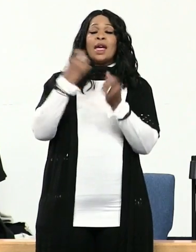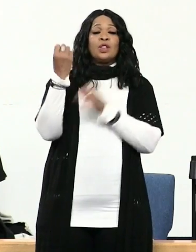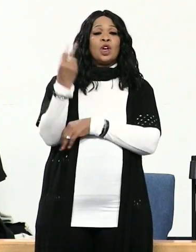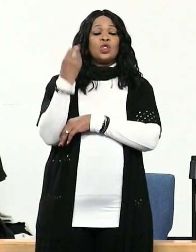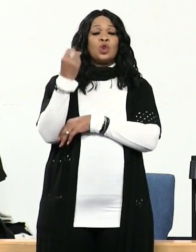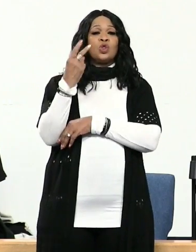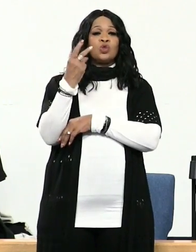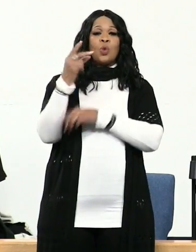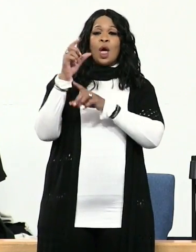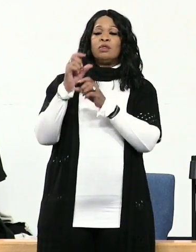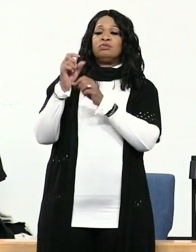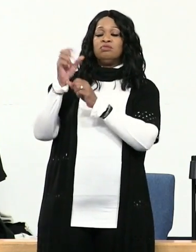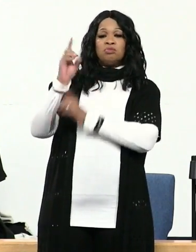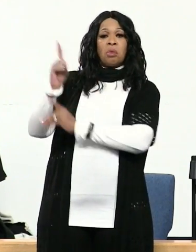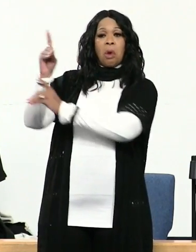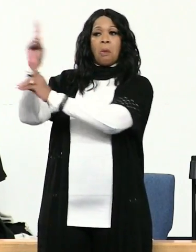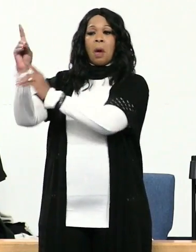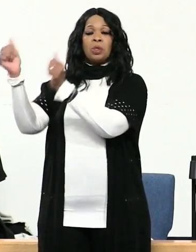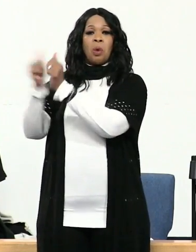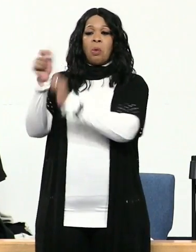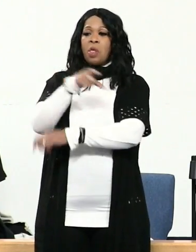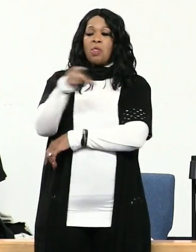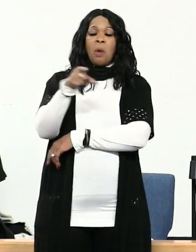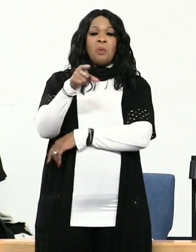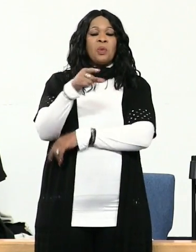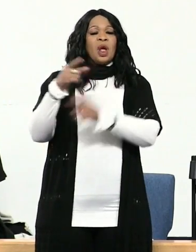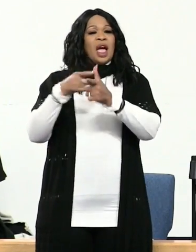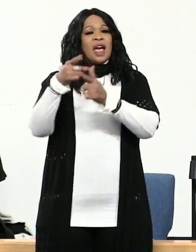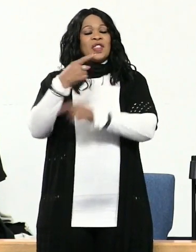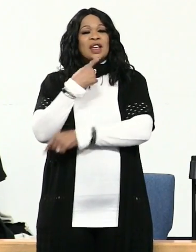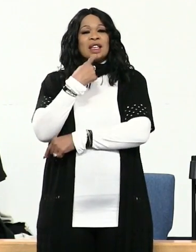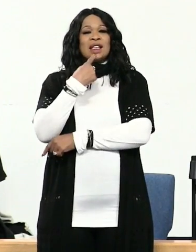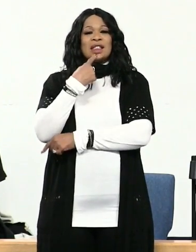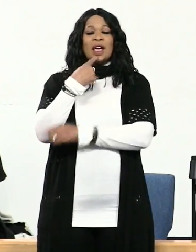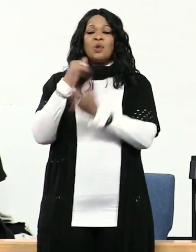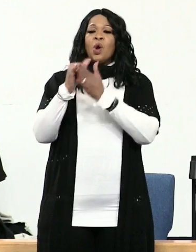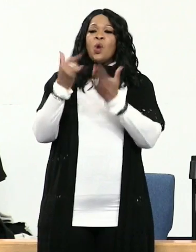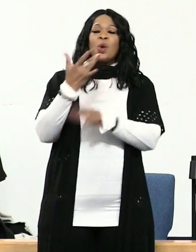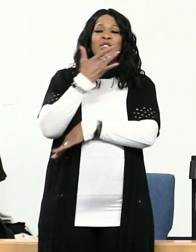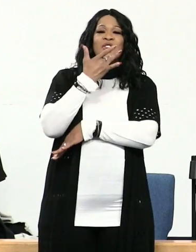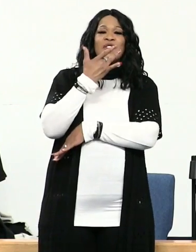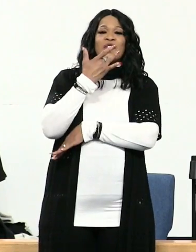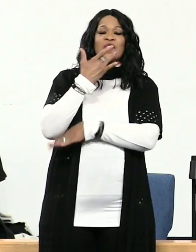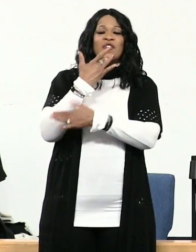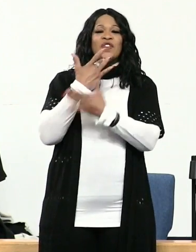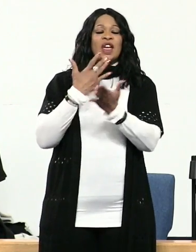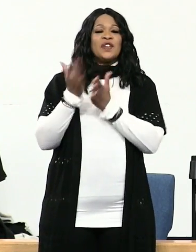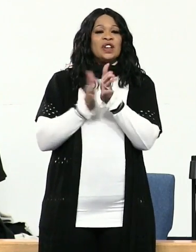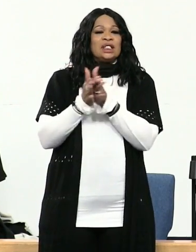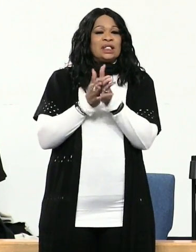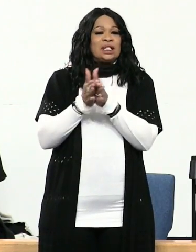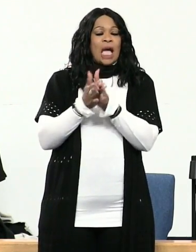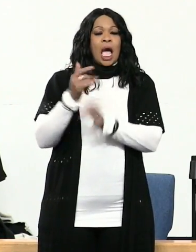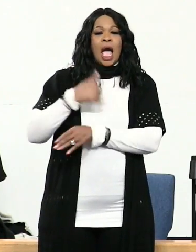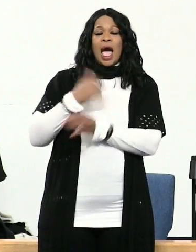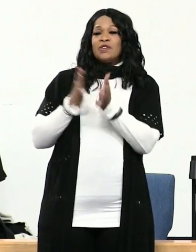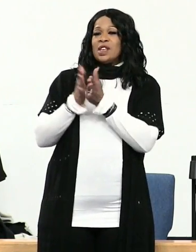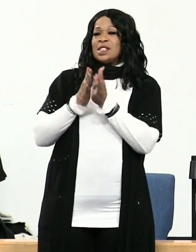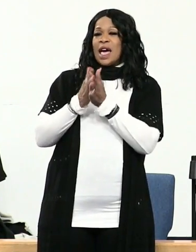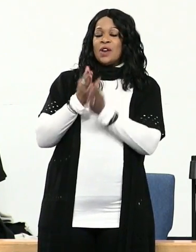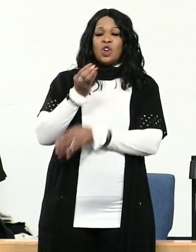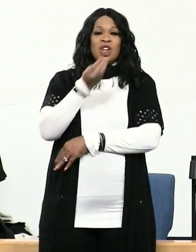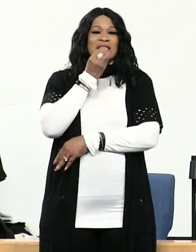him. Then he said to them, with fervent desire, I have desired to eat